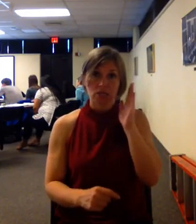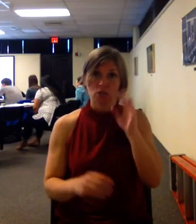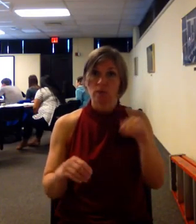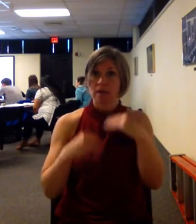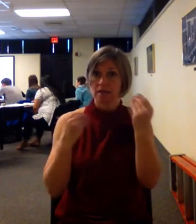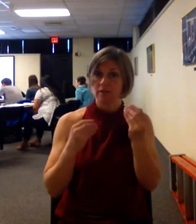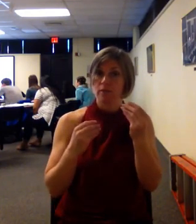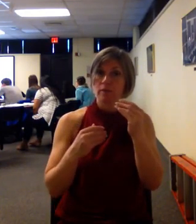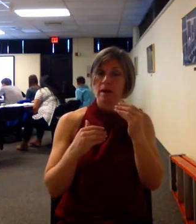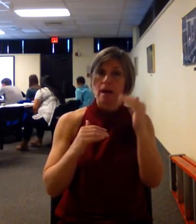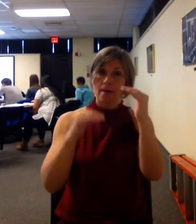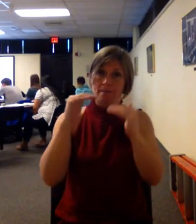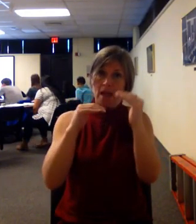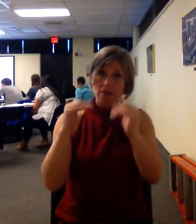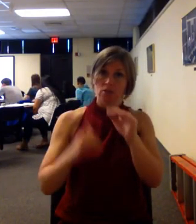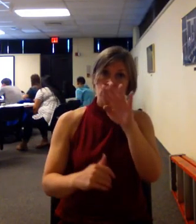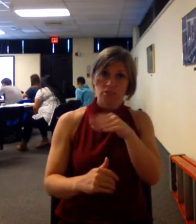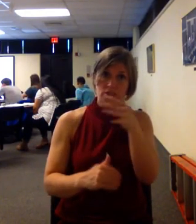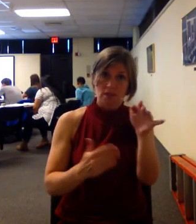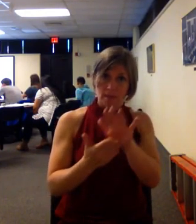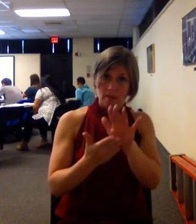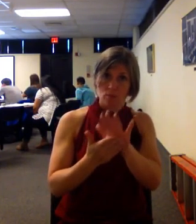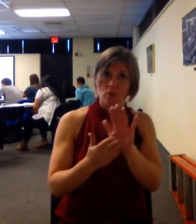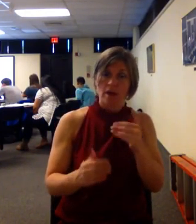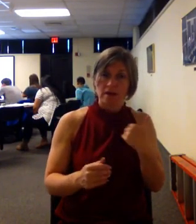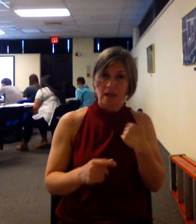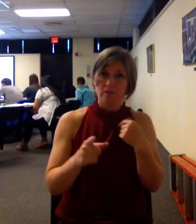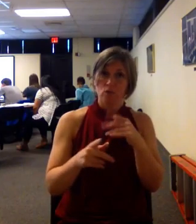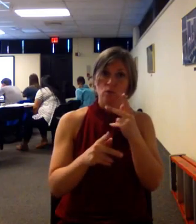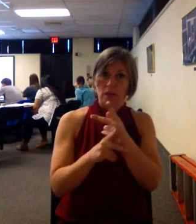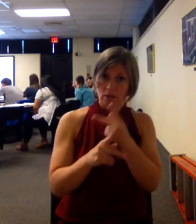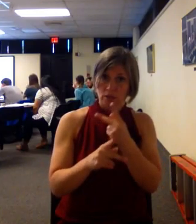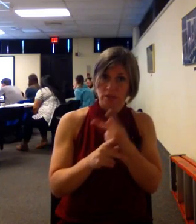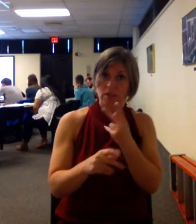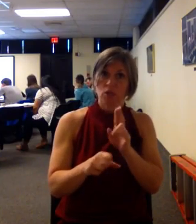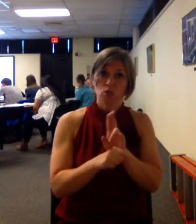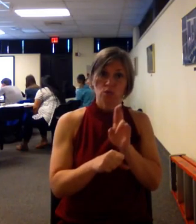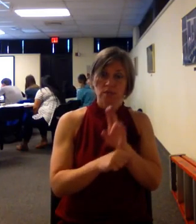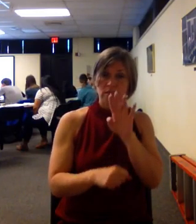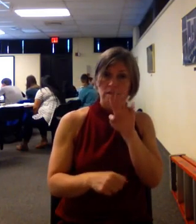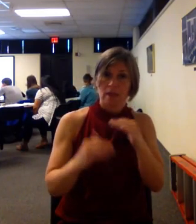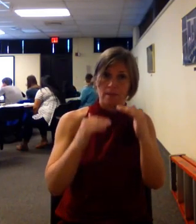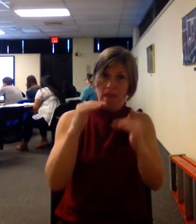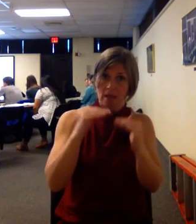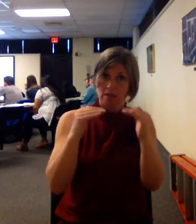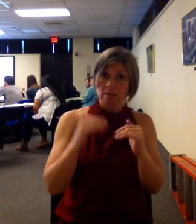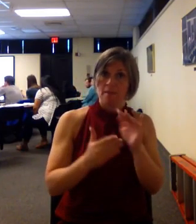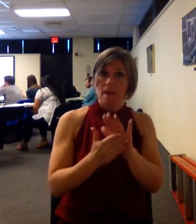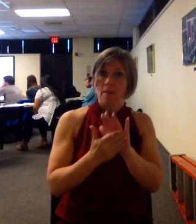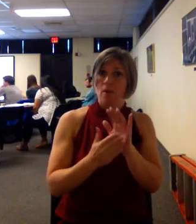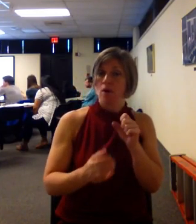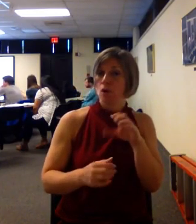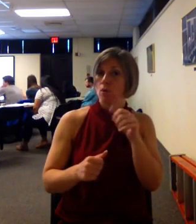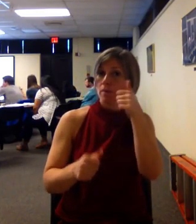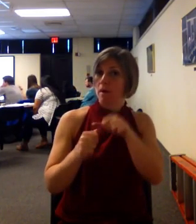sheet and have you guys calculate a weighted average cost of capital using the balance sheet. So remember, when I do that,